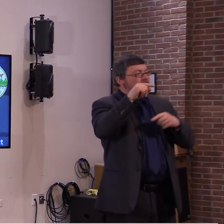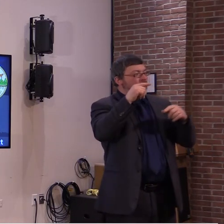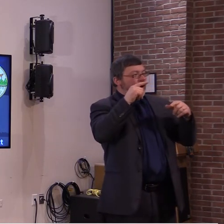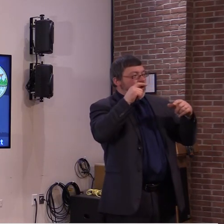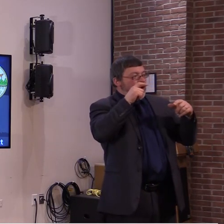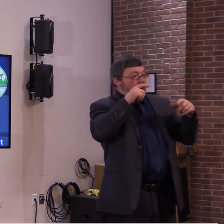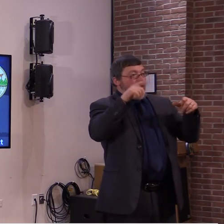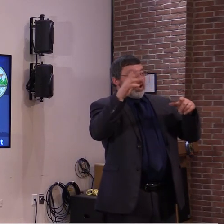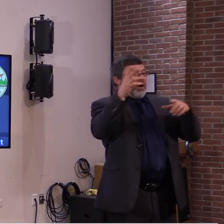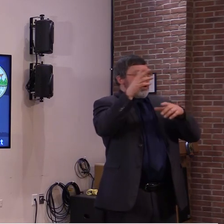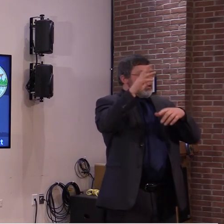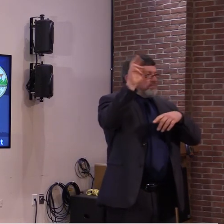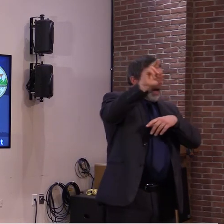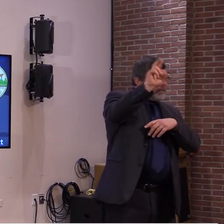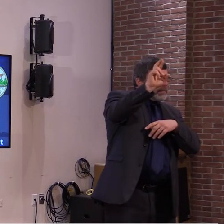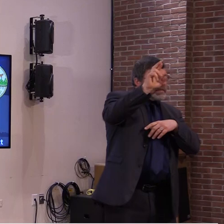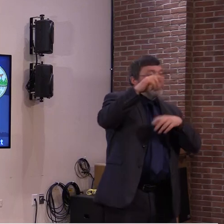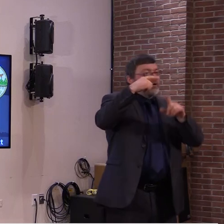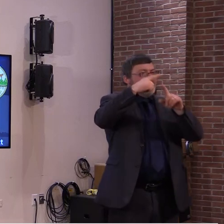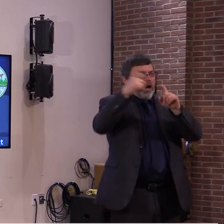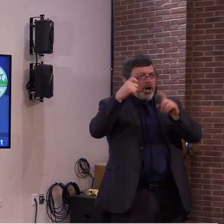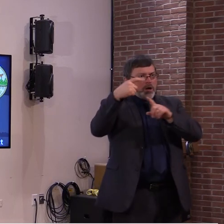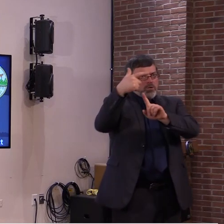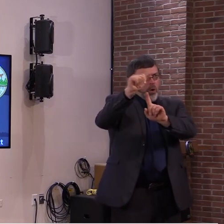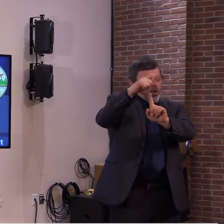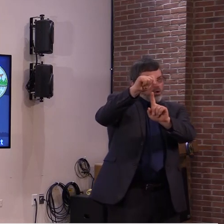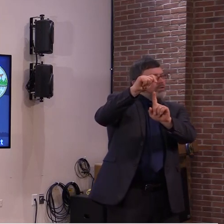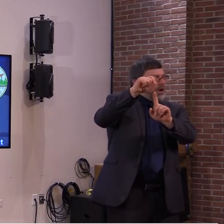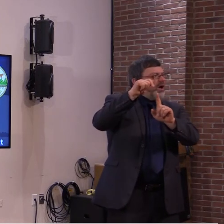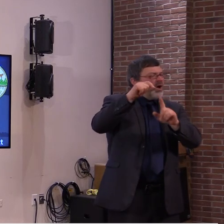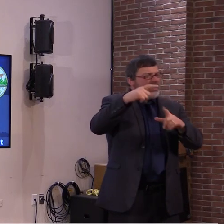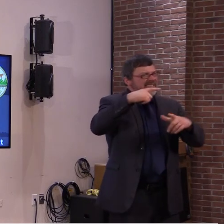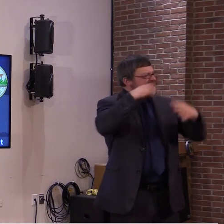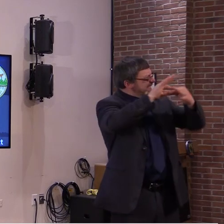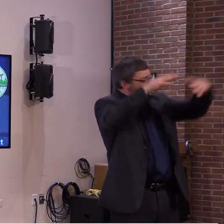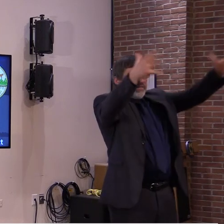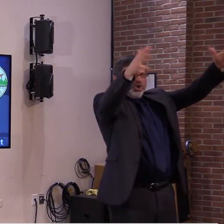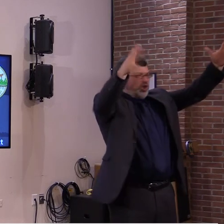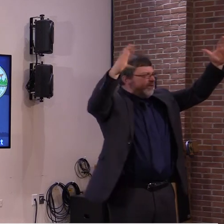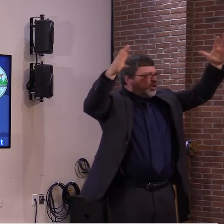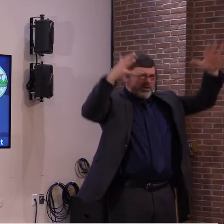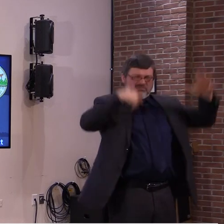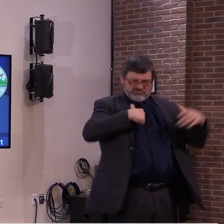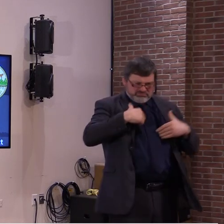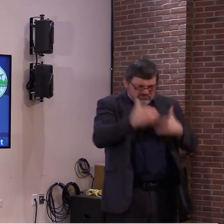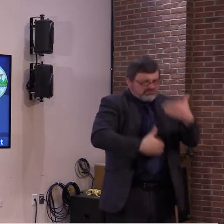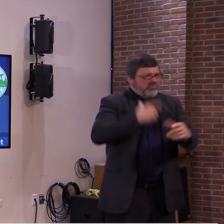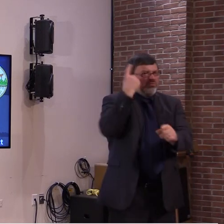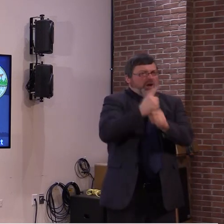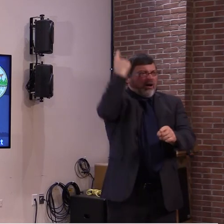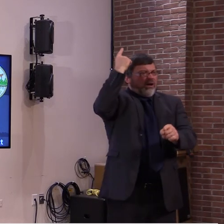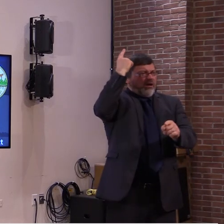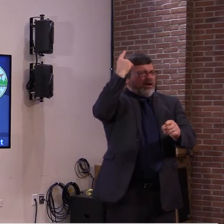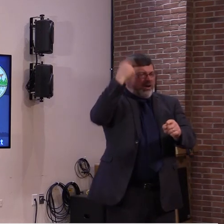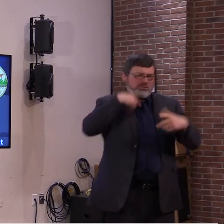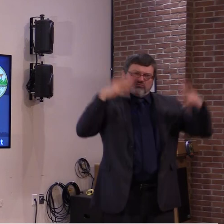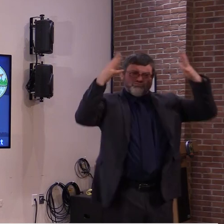Georgia, who have said that this was a fair and just election, and they're standing by that